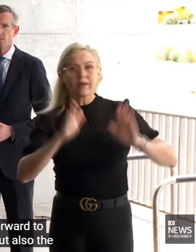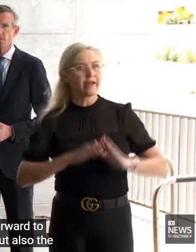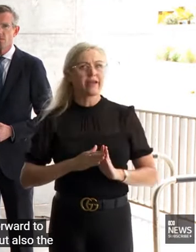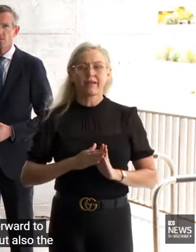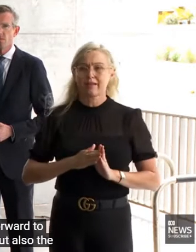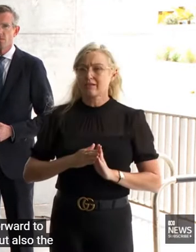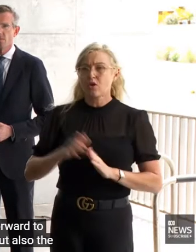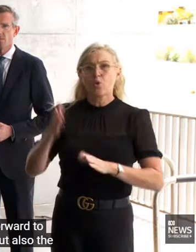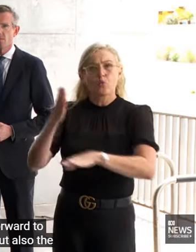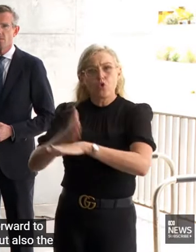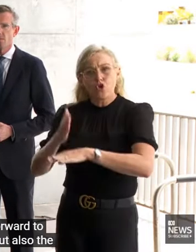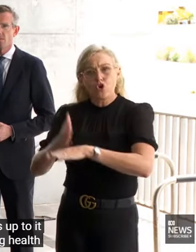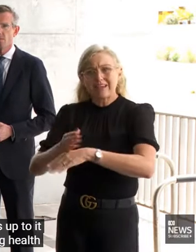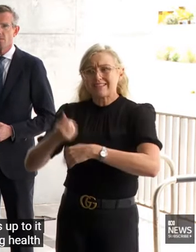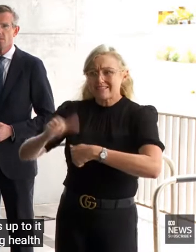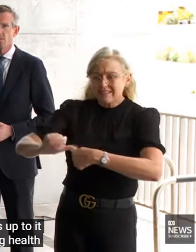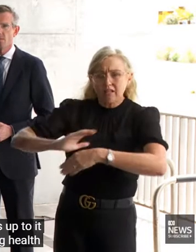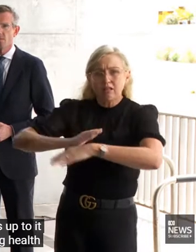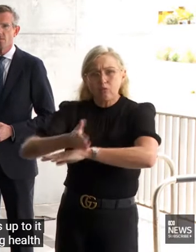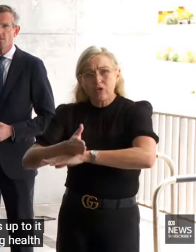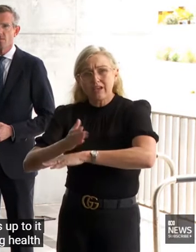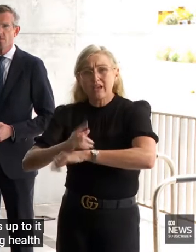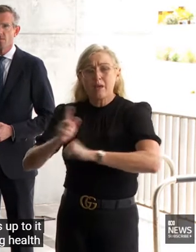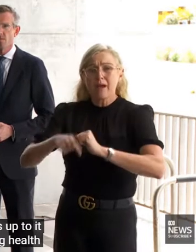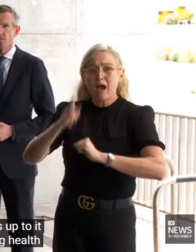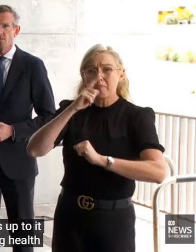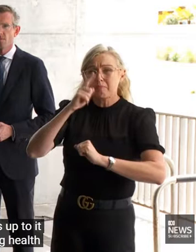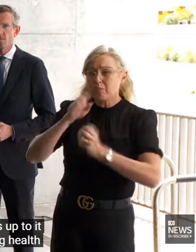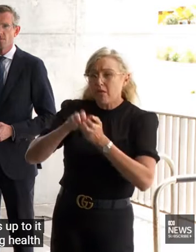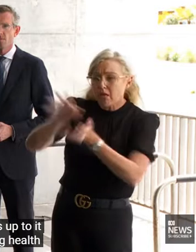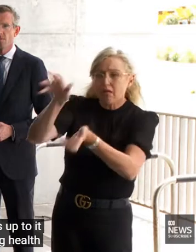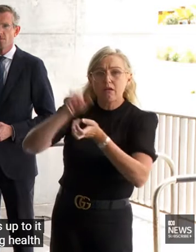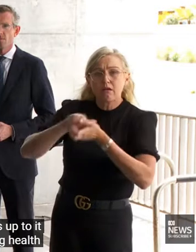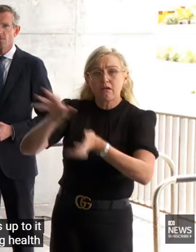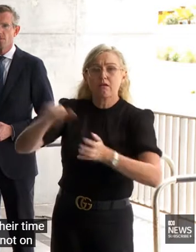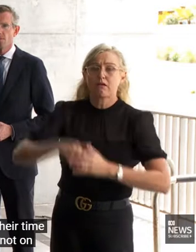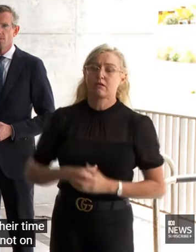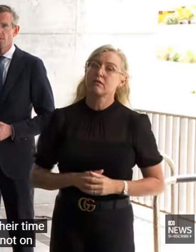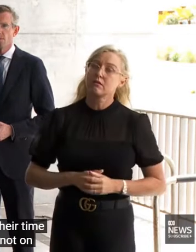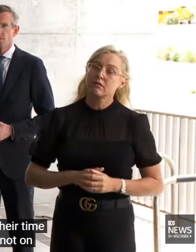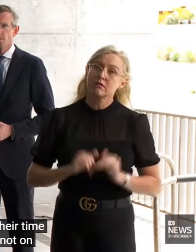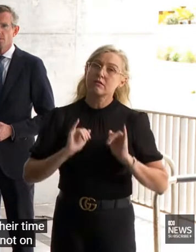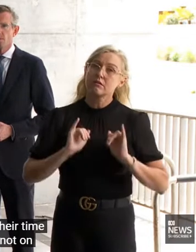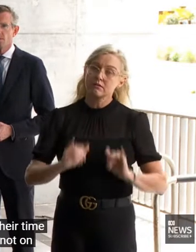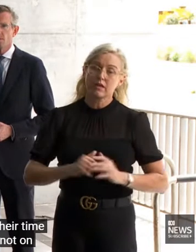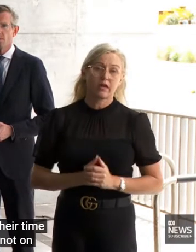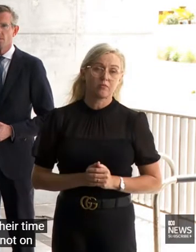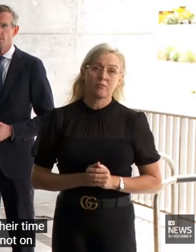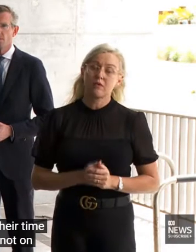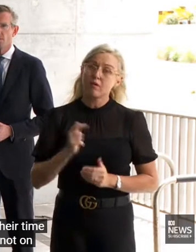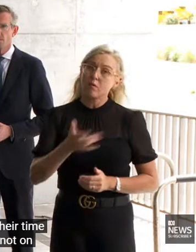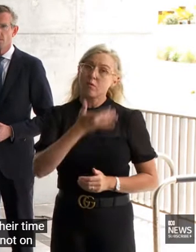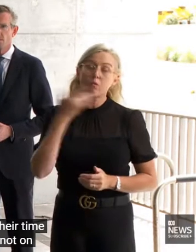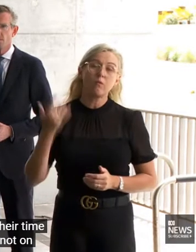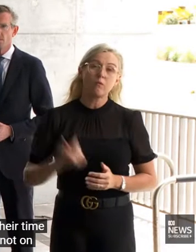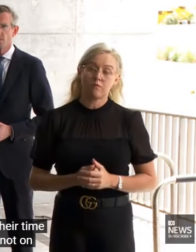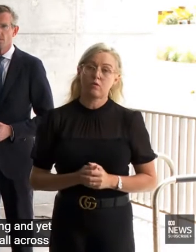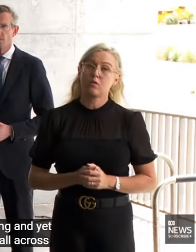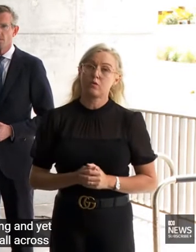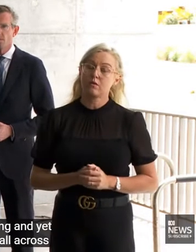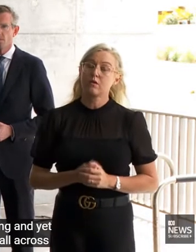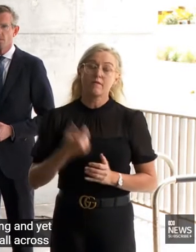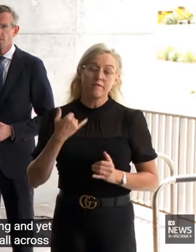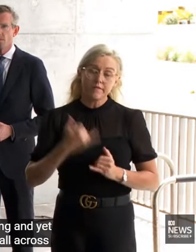being abused. All across the state they are being abused. I cannot tell you how unfortunate that is, but also